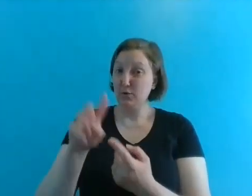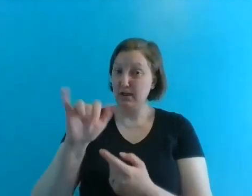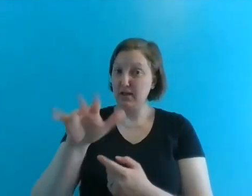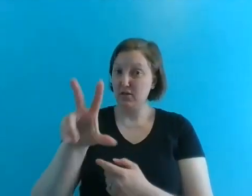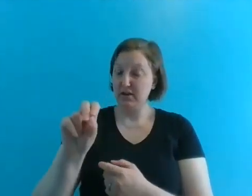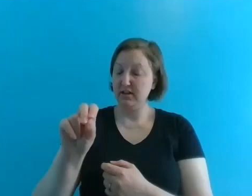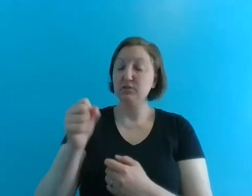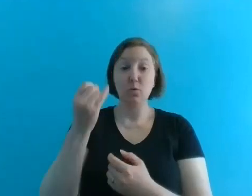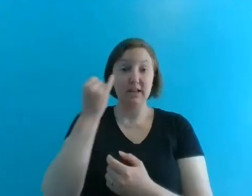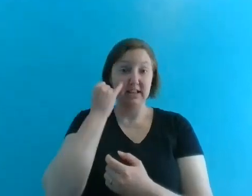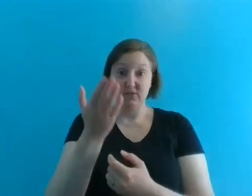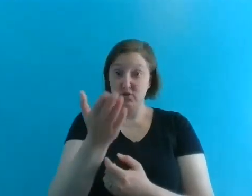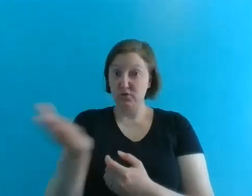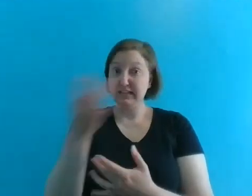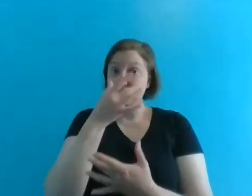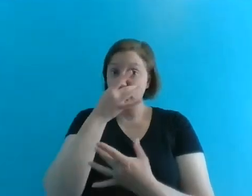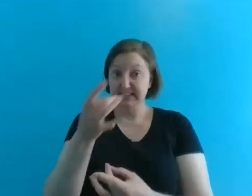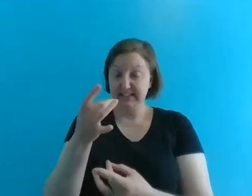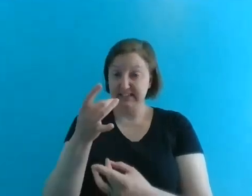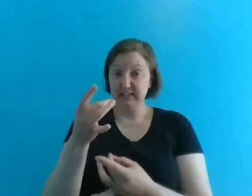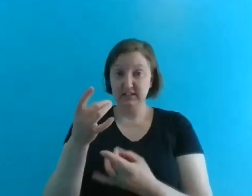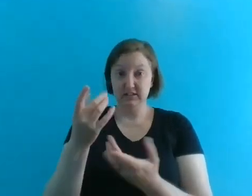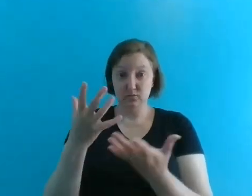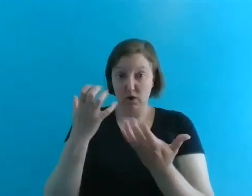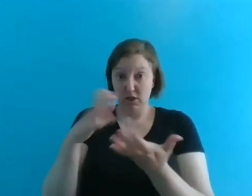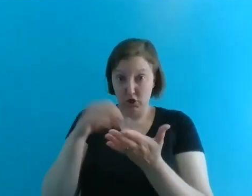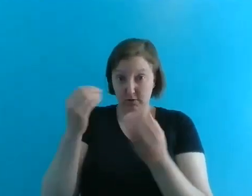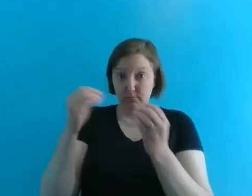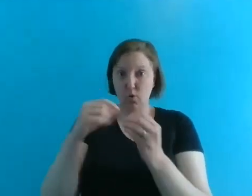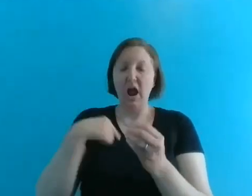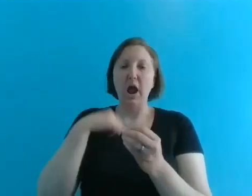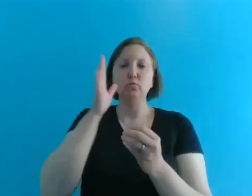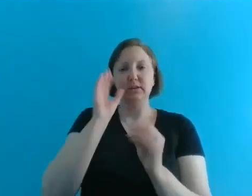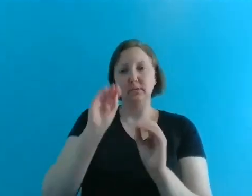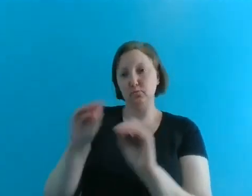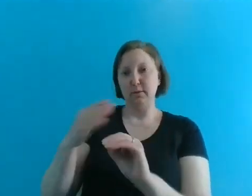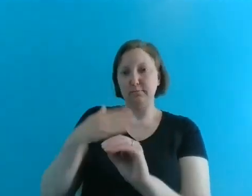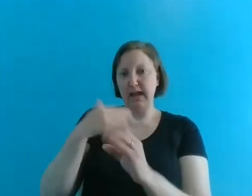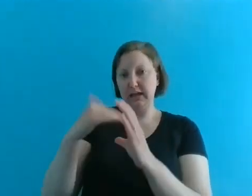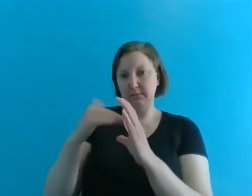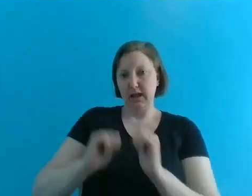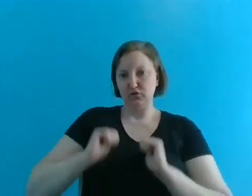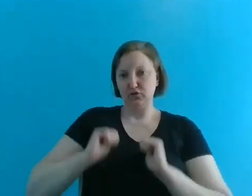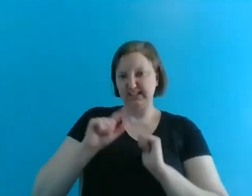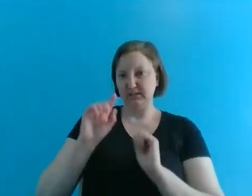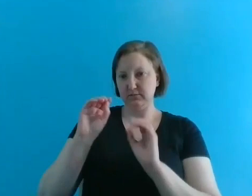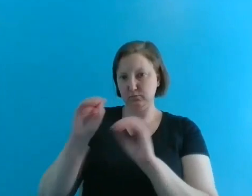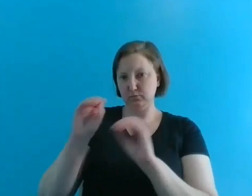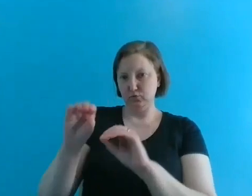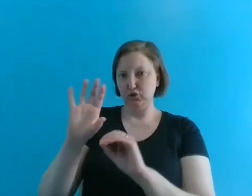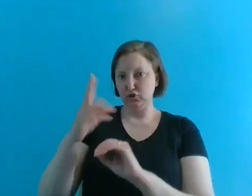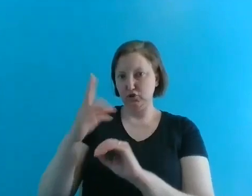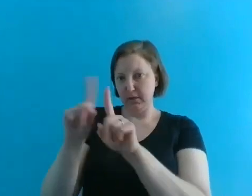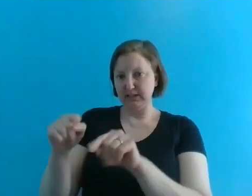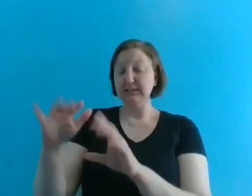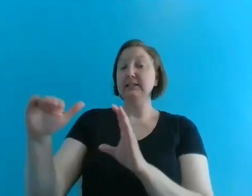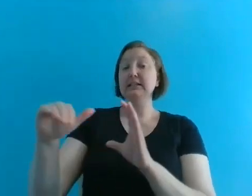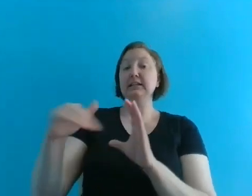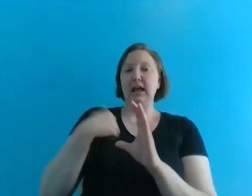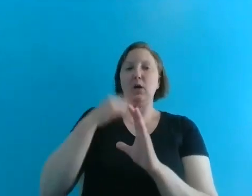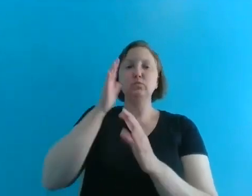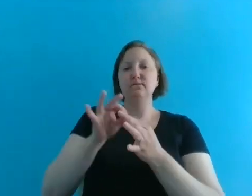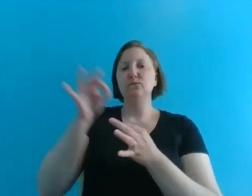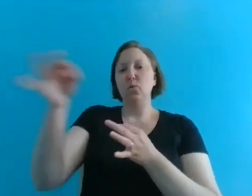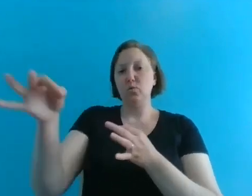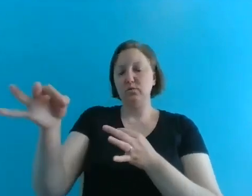So if anybody is interested in doing that, I'm going to put my email address in the chat box. Email me and I will forward you the